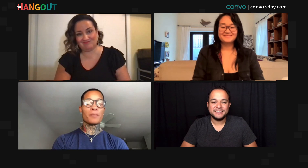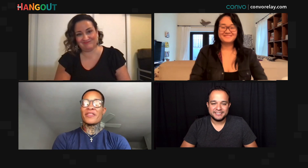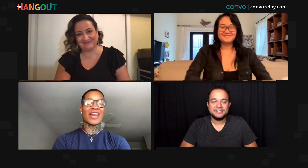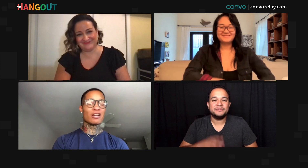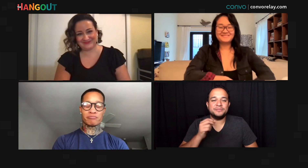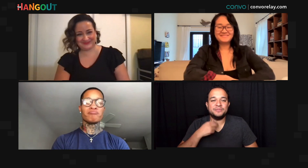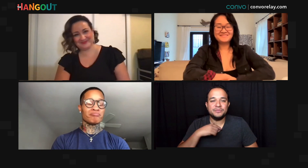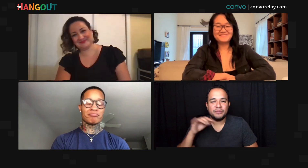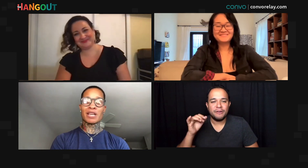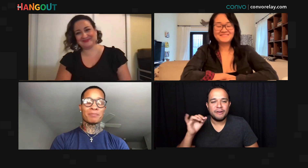there.